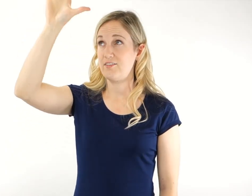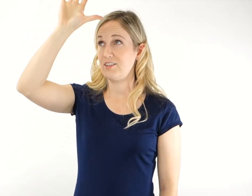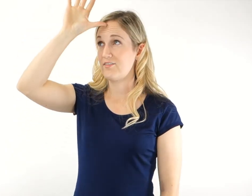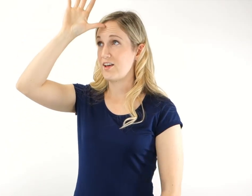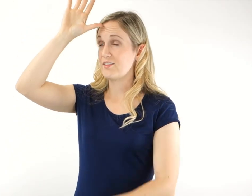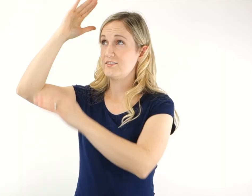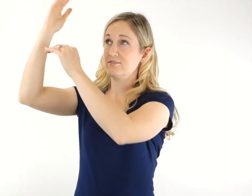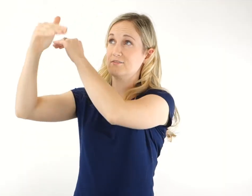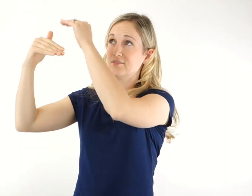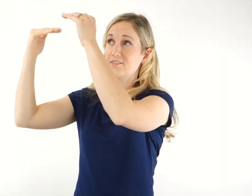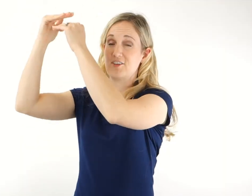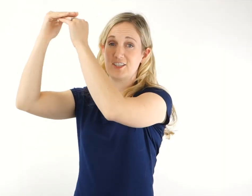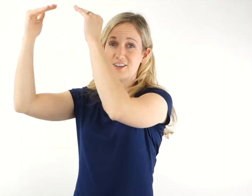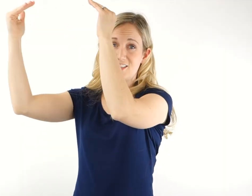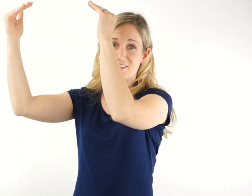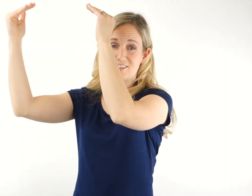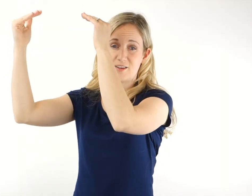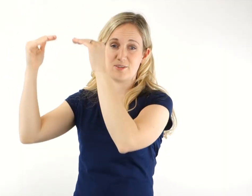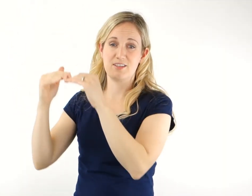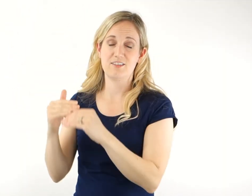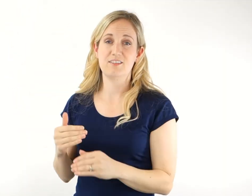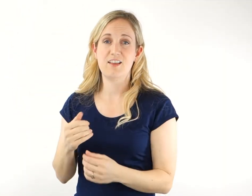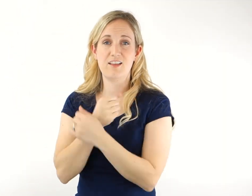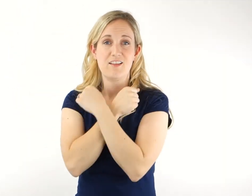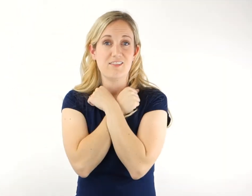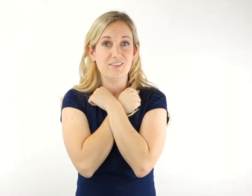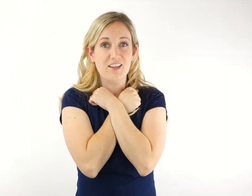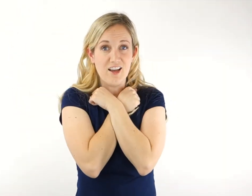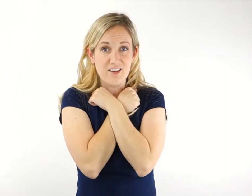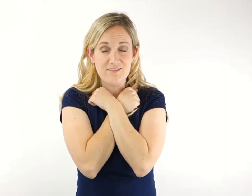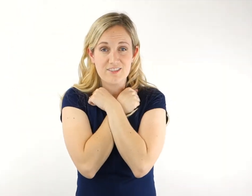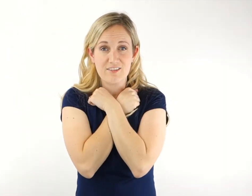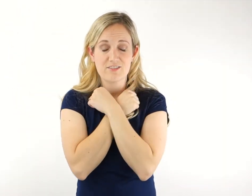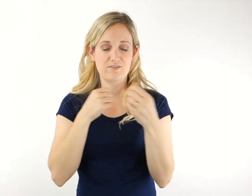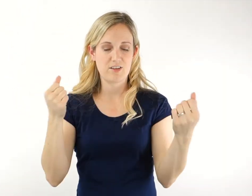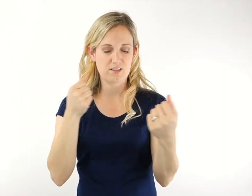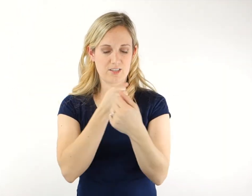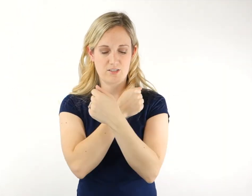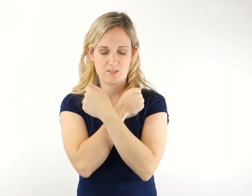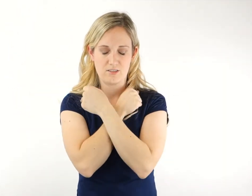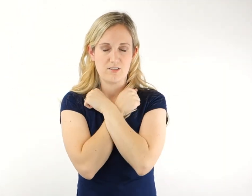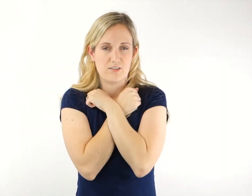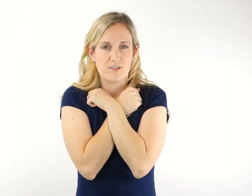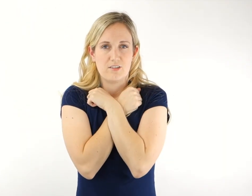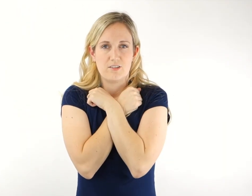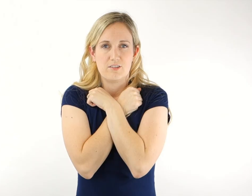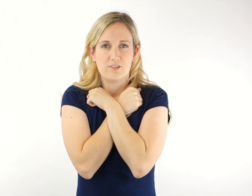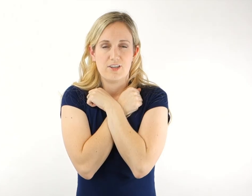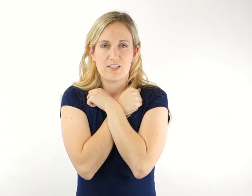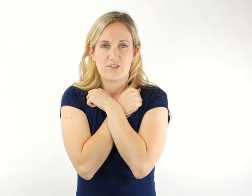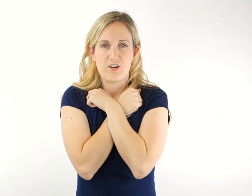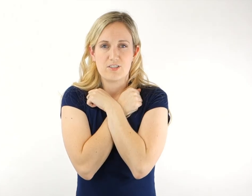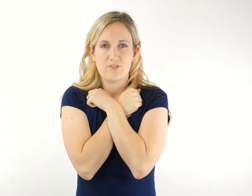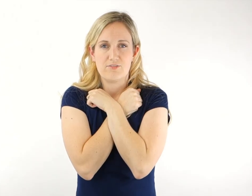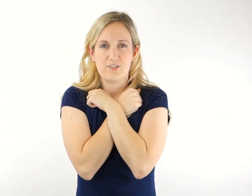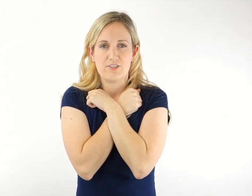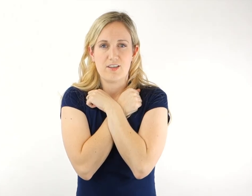Heavenly Father. I've already typed that one. Loves. Give yourself a hug, like just your hands crossed over